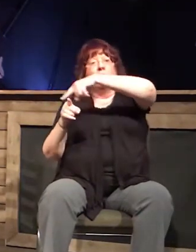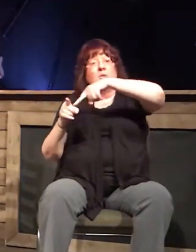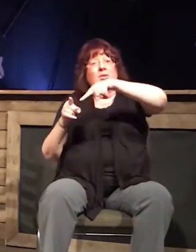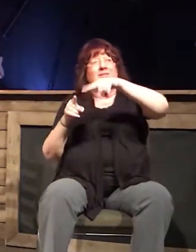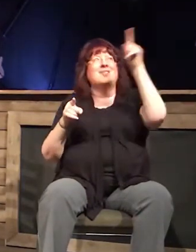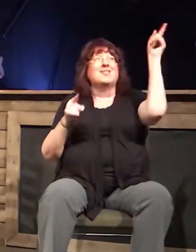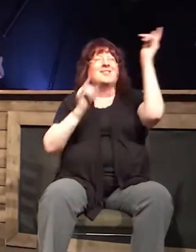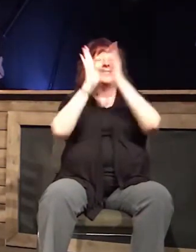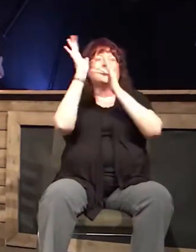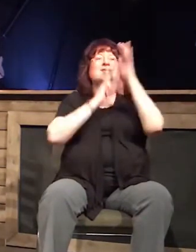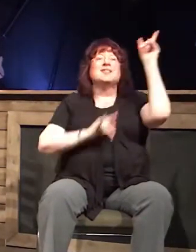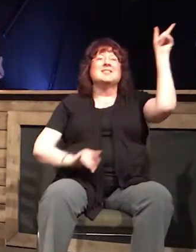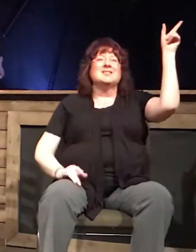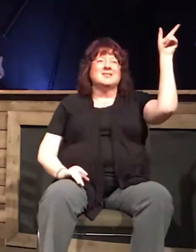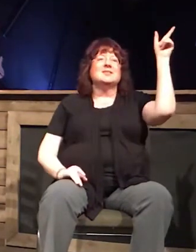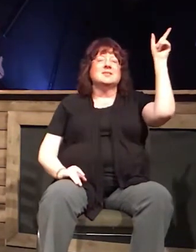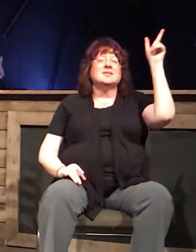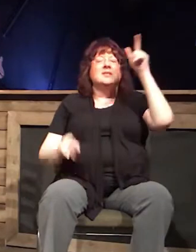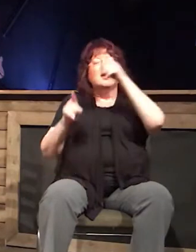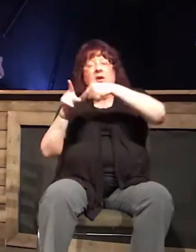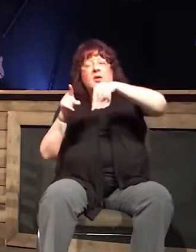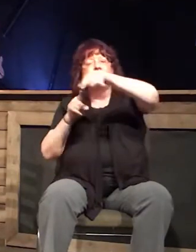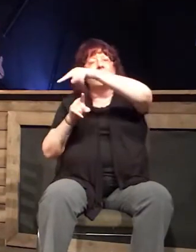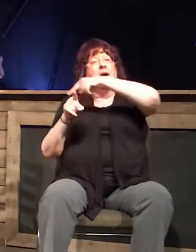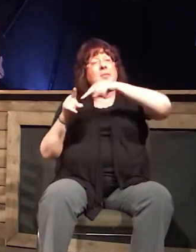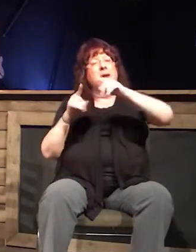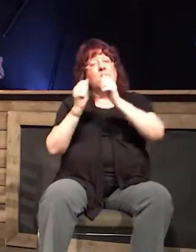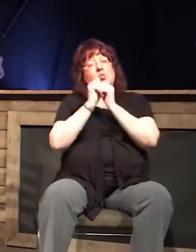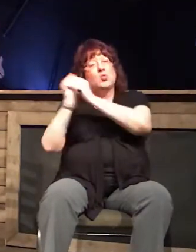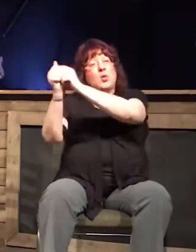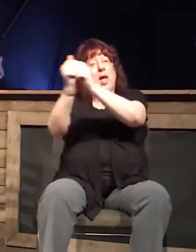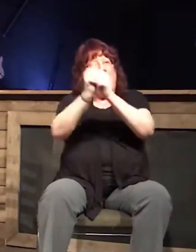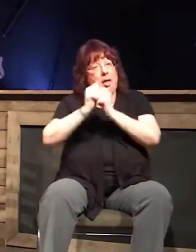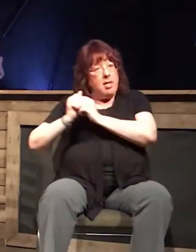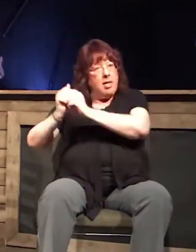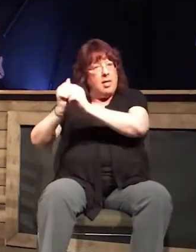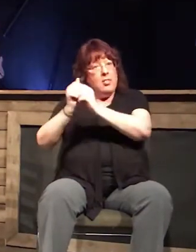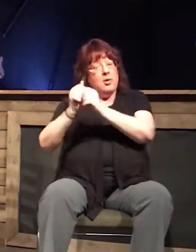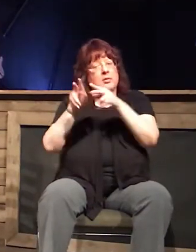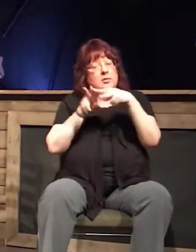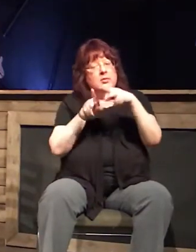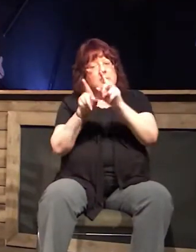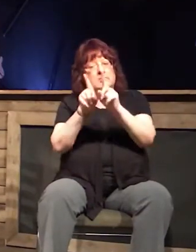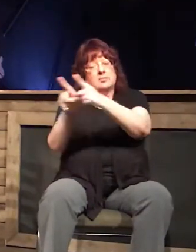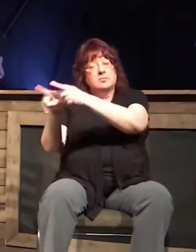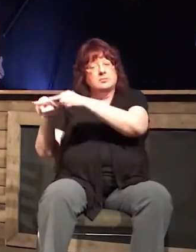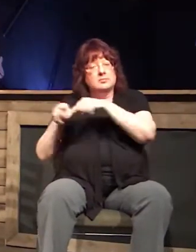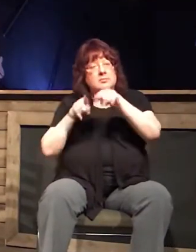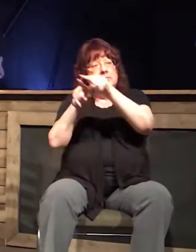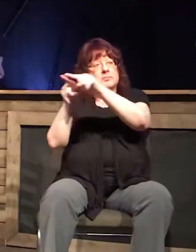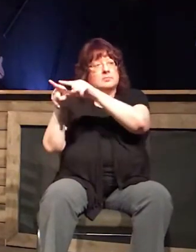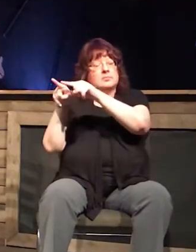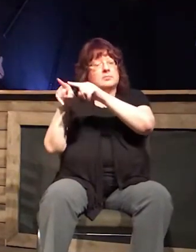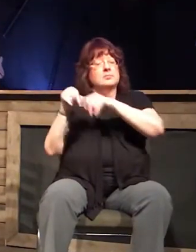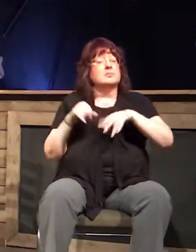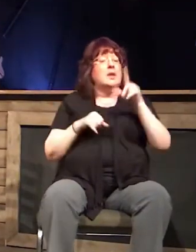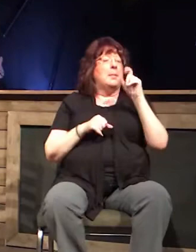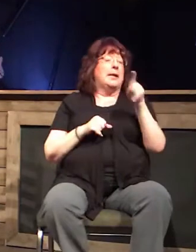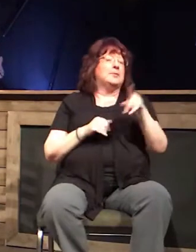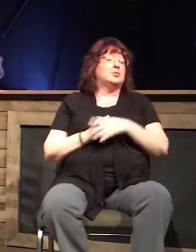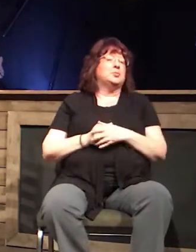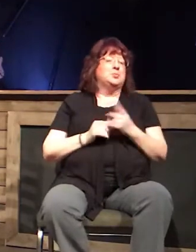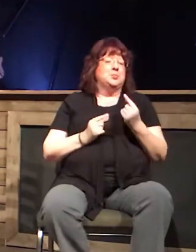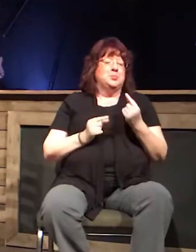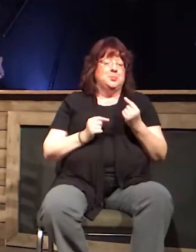We'll call him Jesus. In a roundabout, we go together, side by side. What I want to ask you to